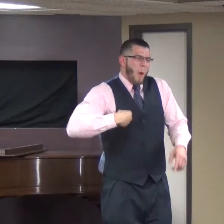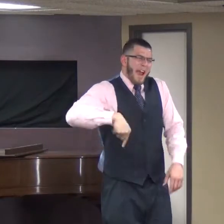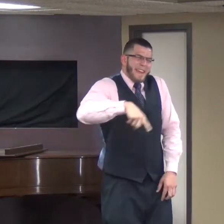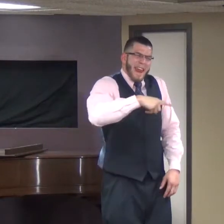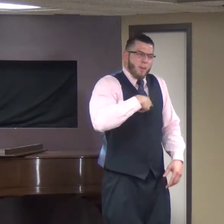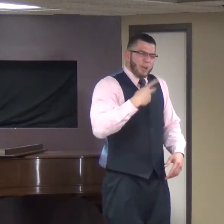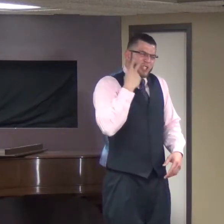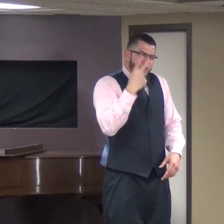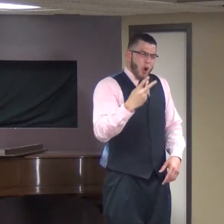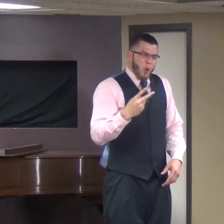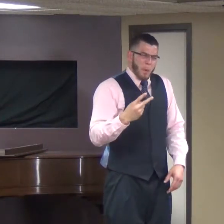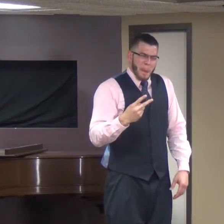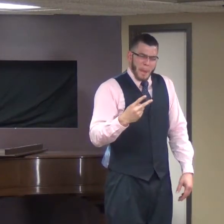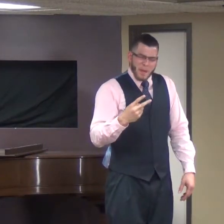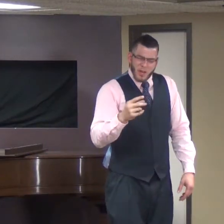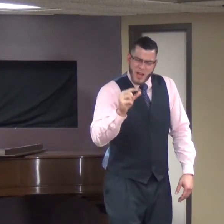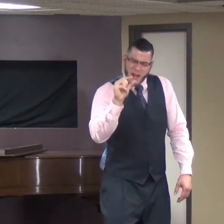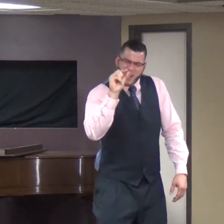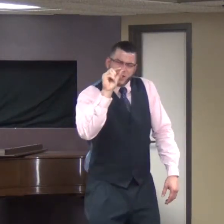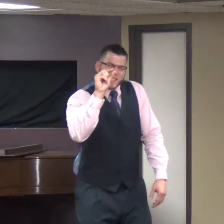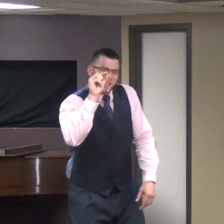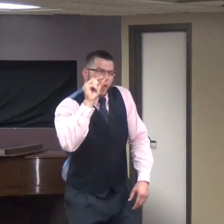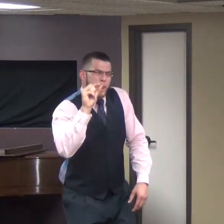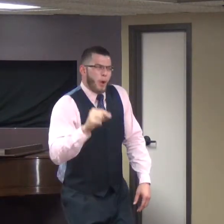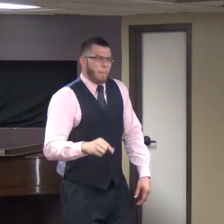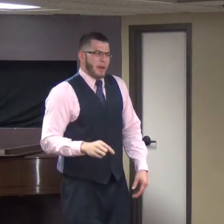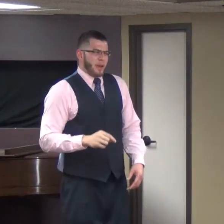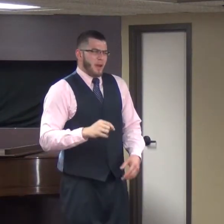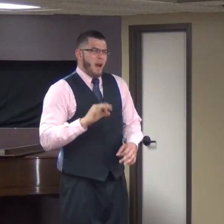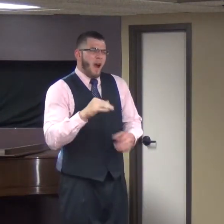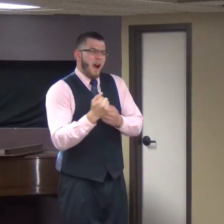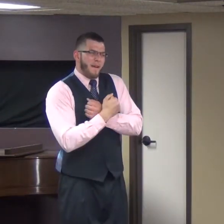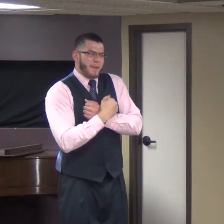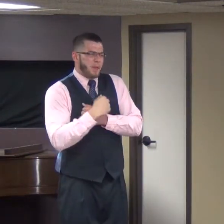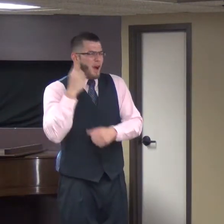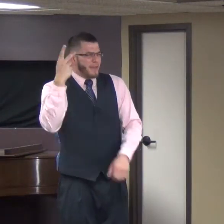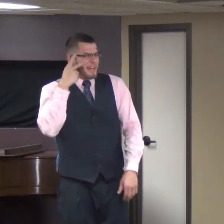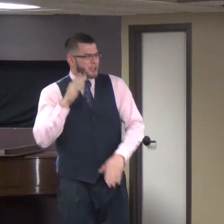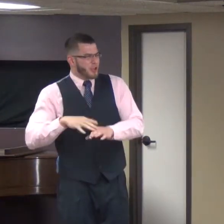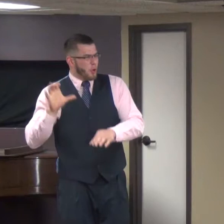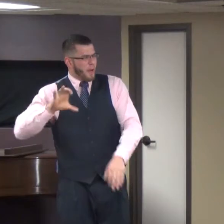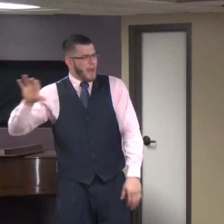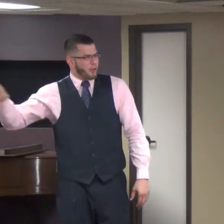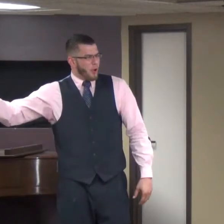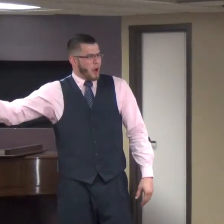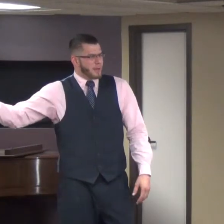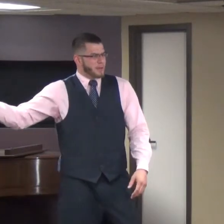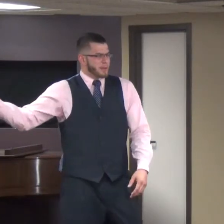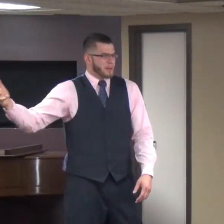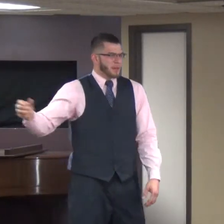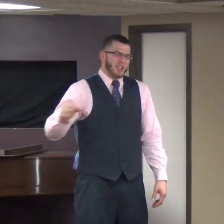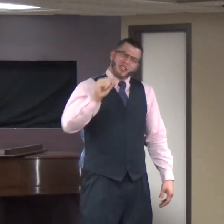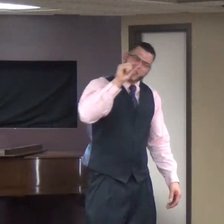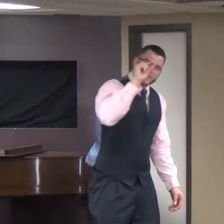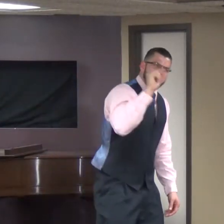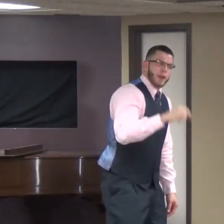Why can't we show just a little bit of the love he showed on that cross? Just a little